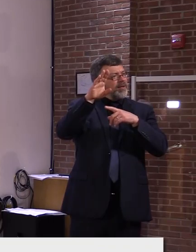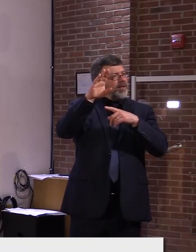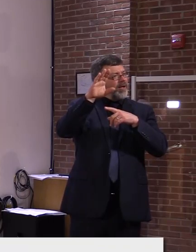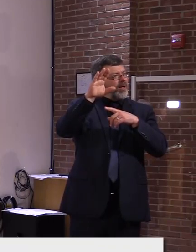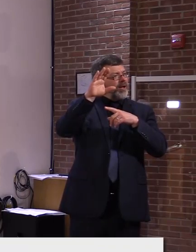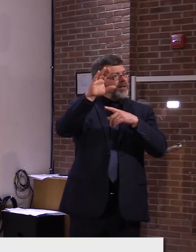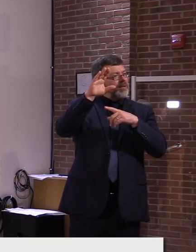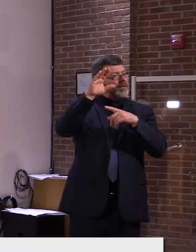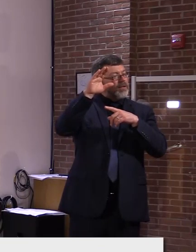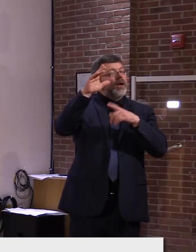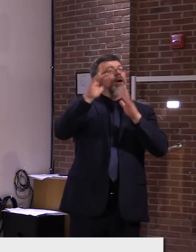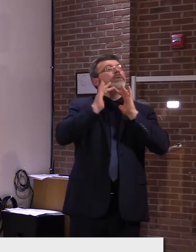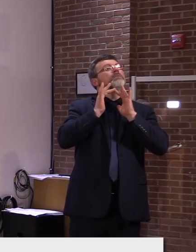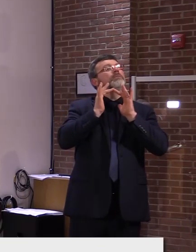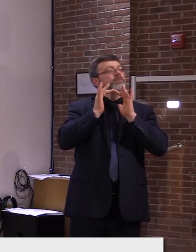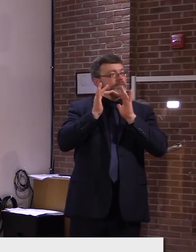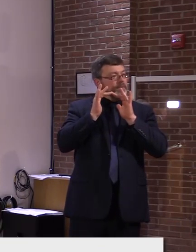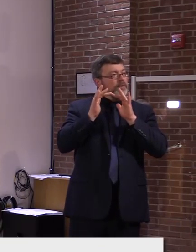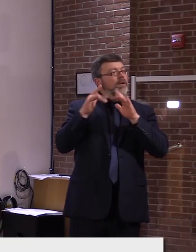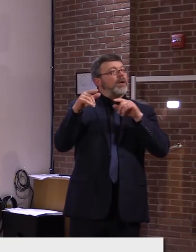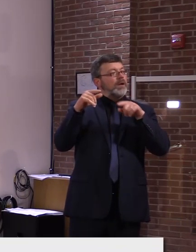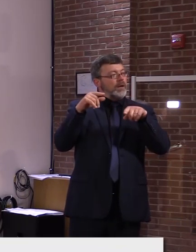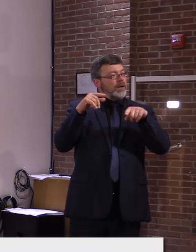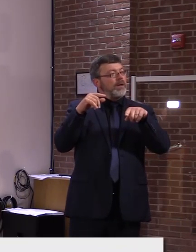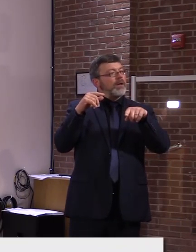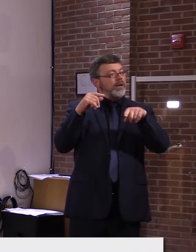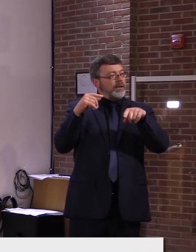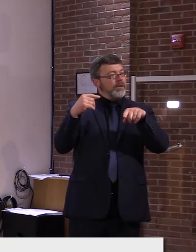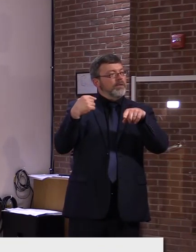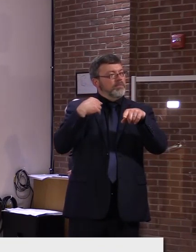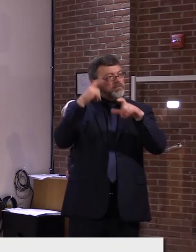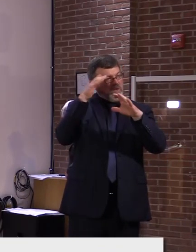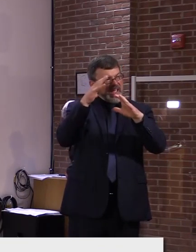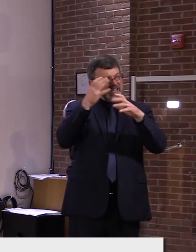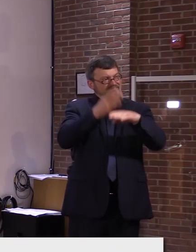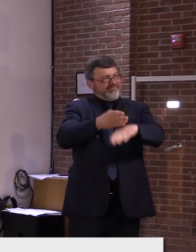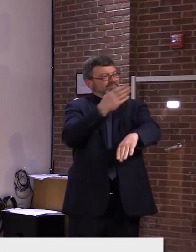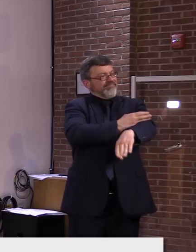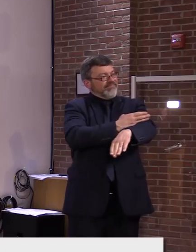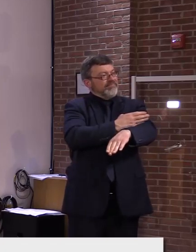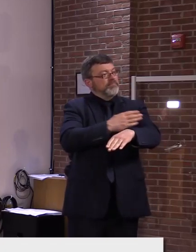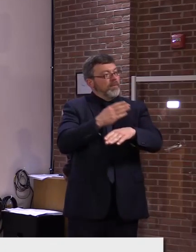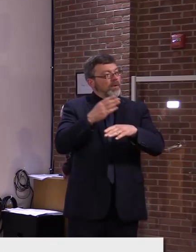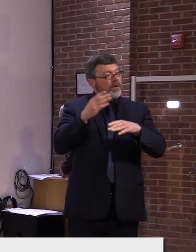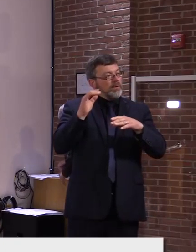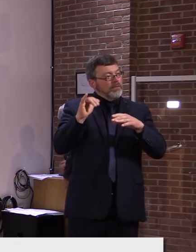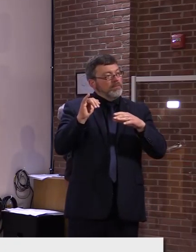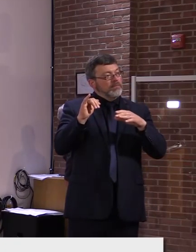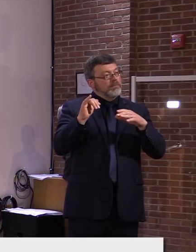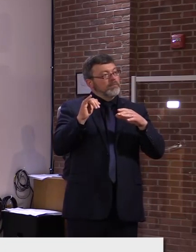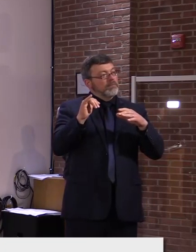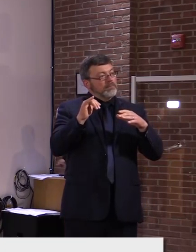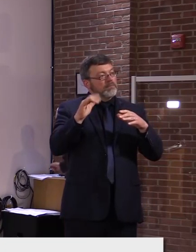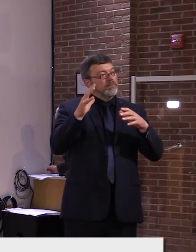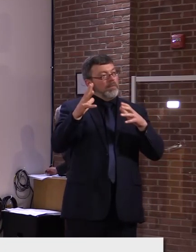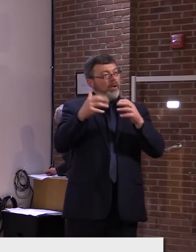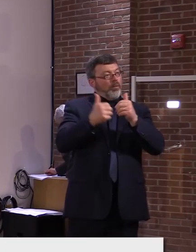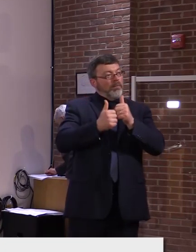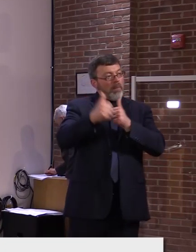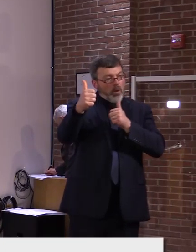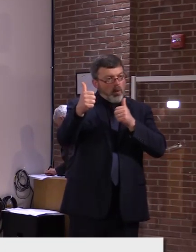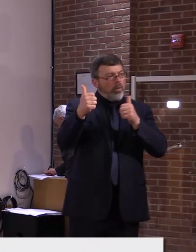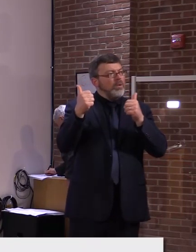situation of this session, very consequential, doing it entirely remotely, what do you think about what the legislature was and wasn't able to get